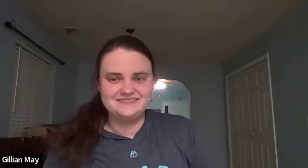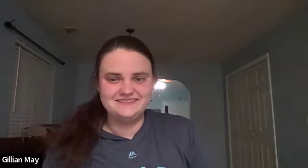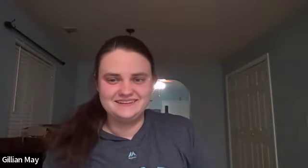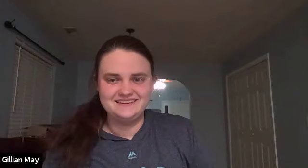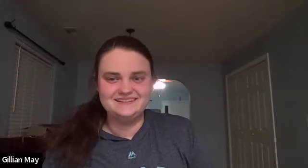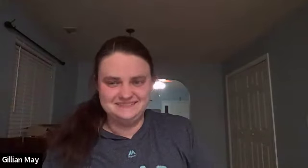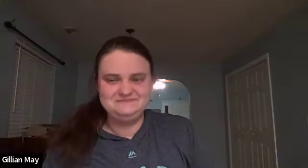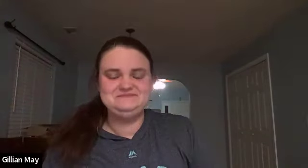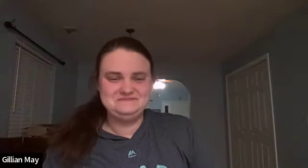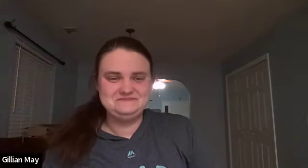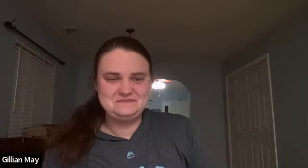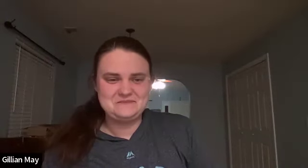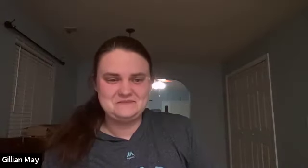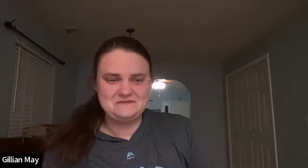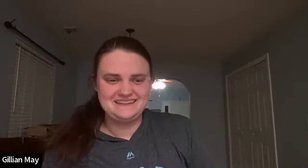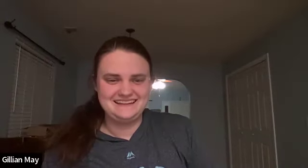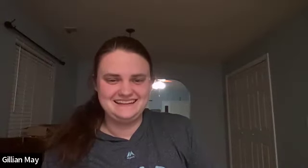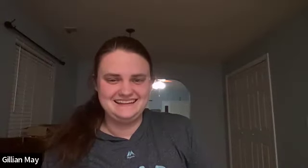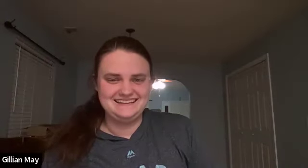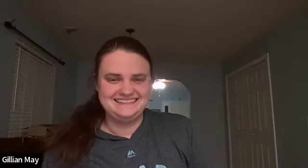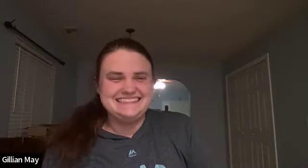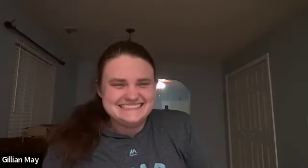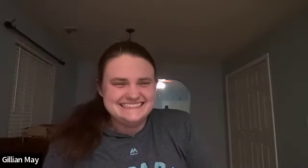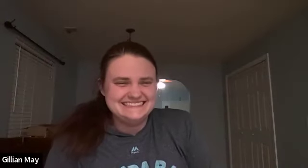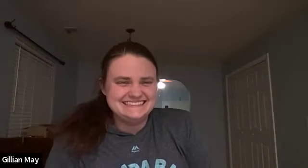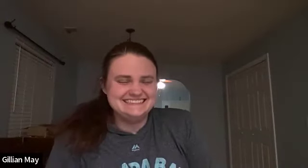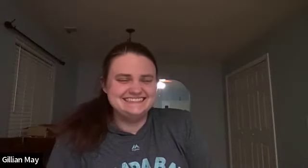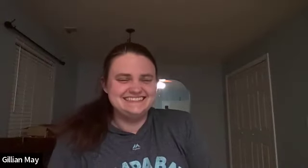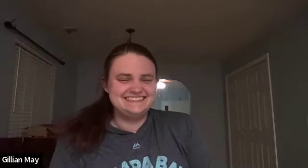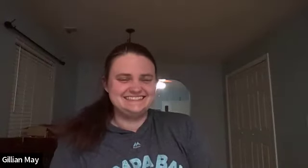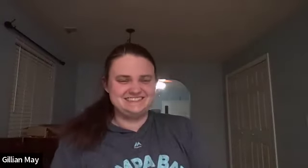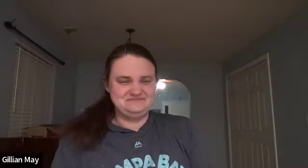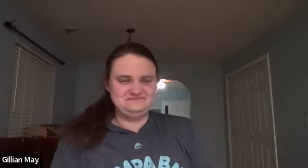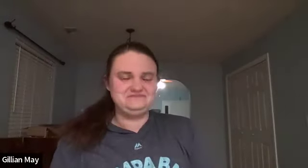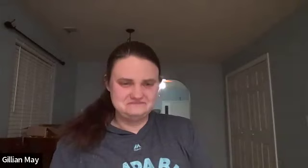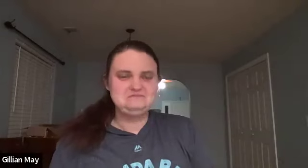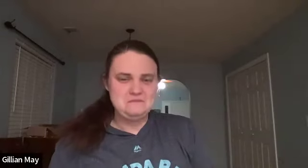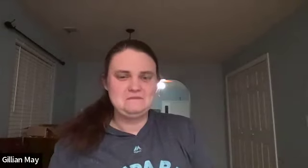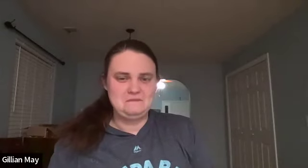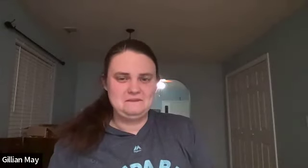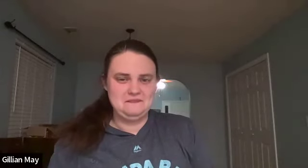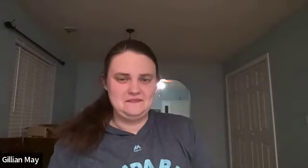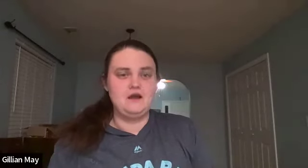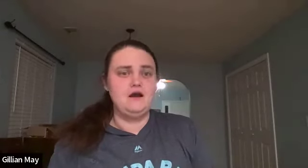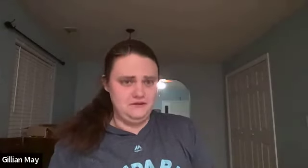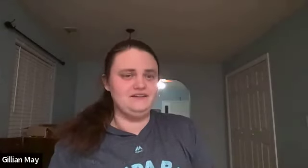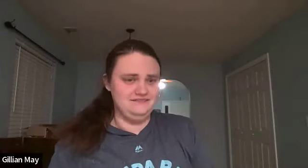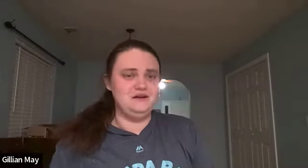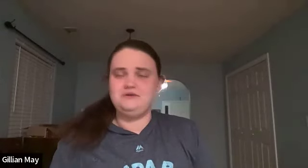class. It's real fast. It runs together, just like slang. So, Oh, which I think oh is